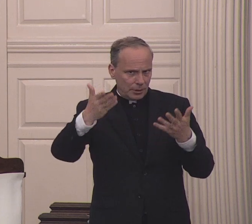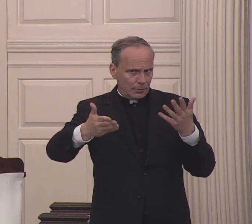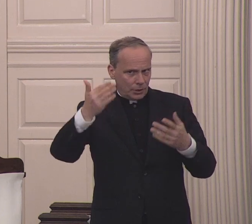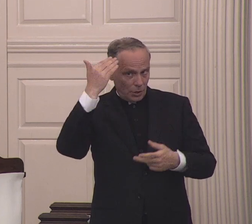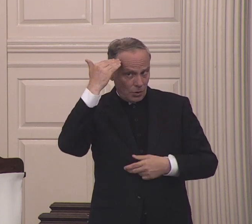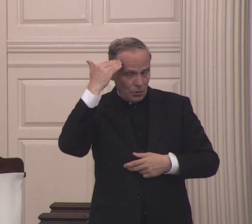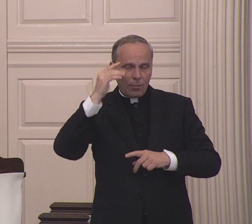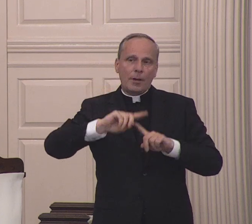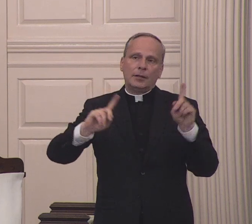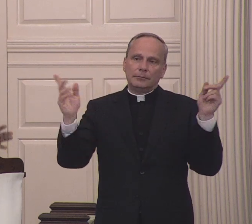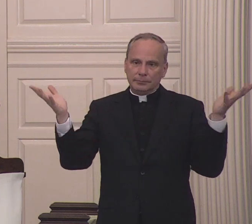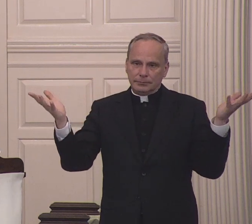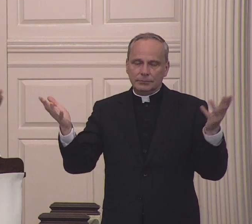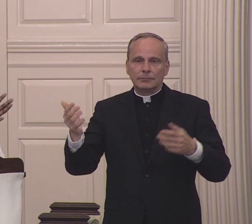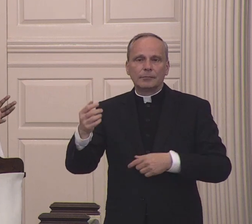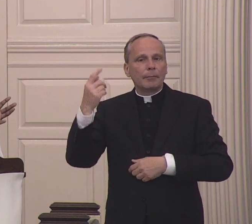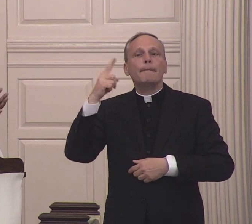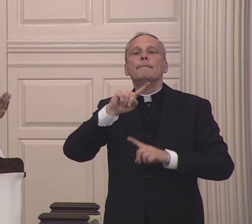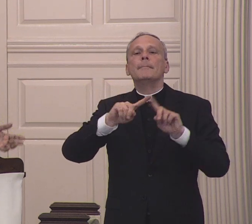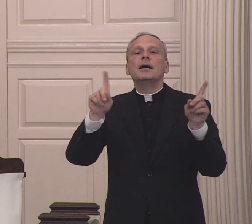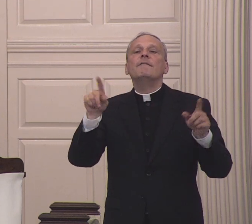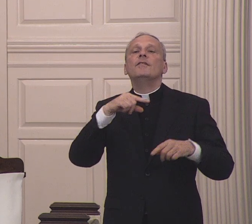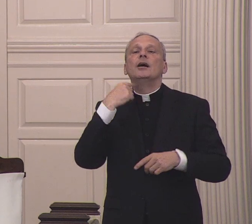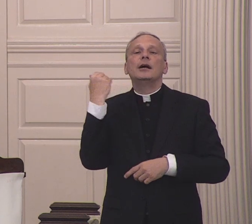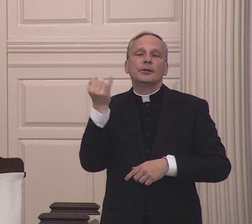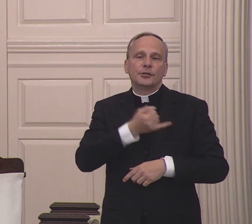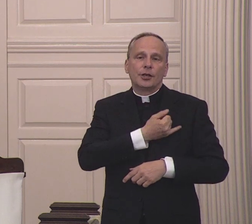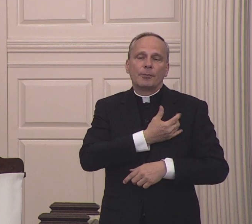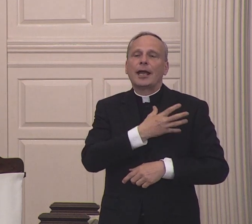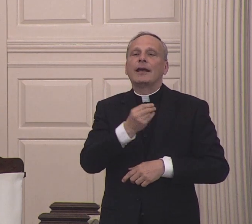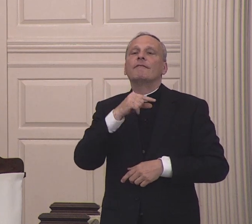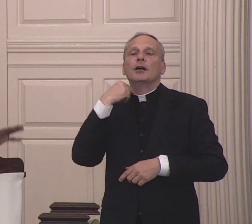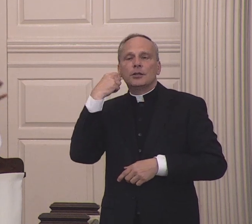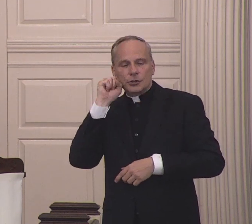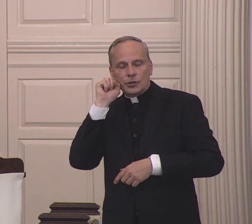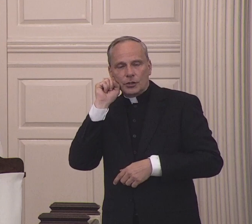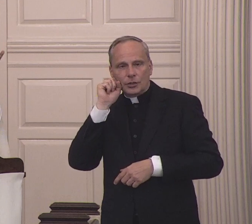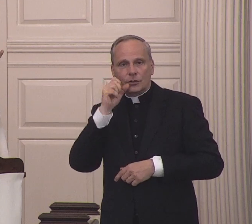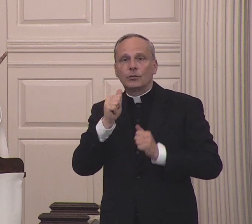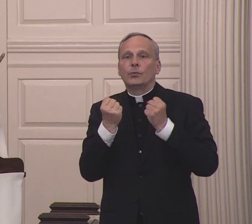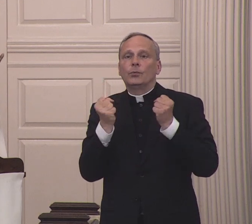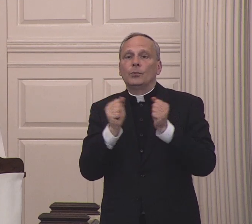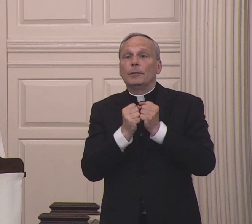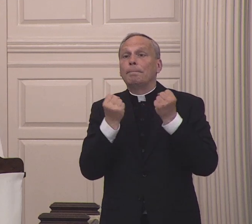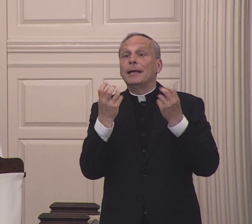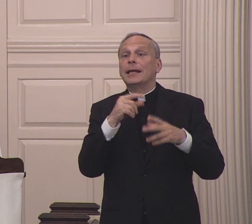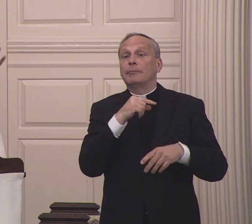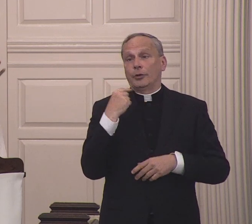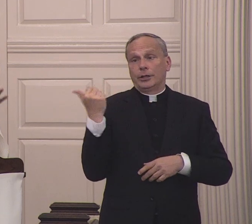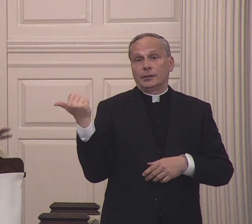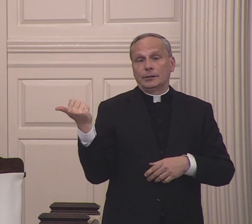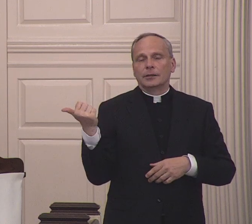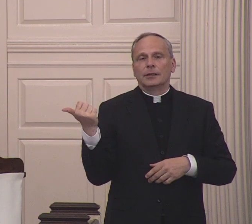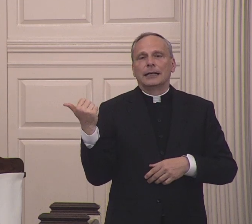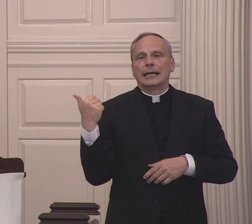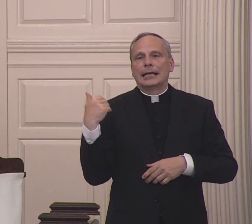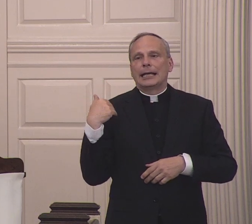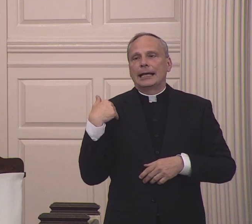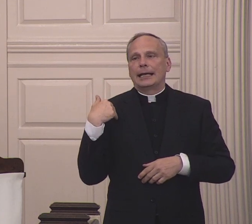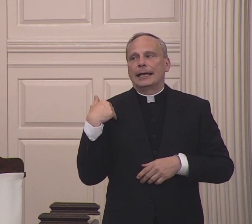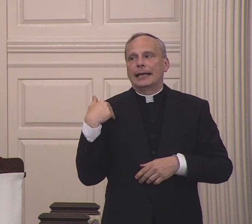received it, but Father Jeremy, together with Father Sean, together with many other priests, have been at